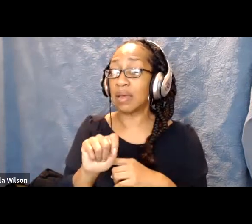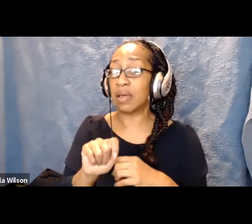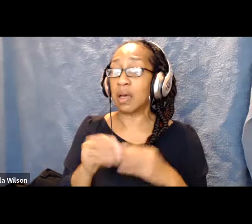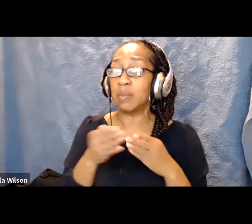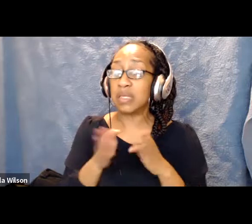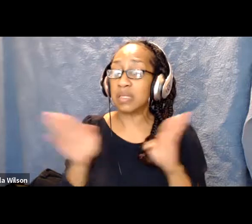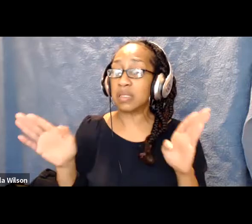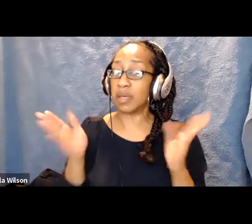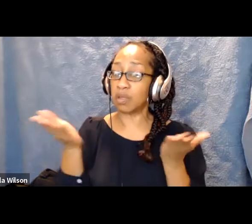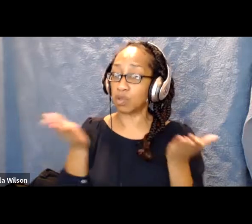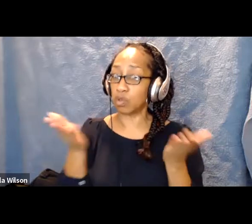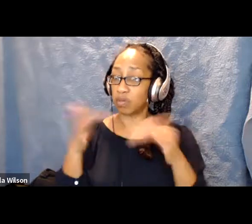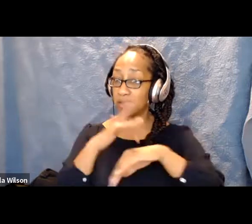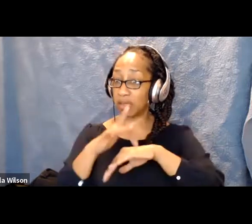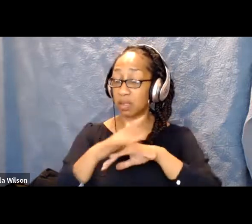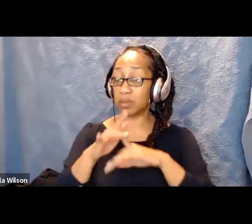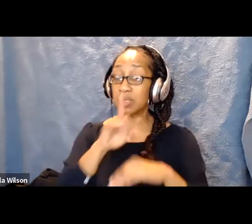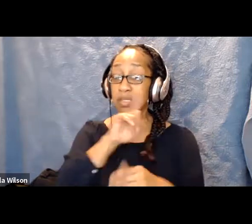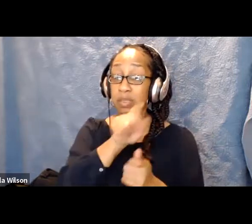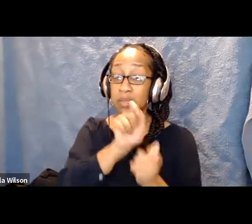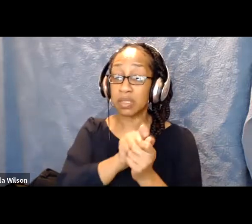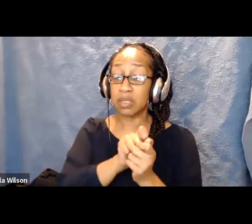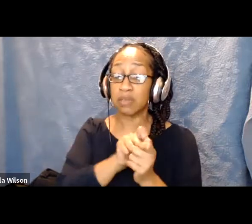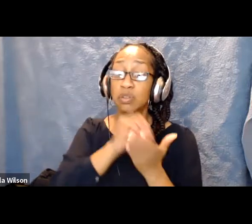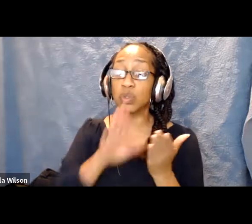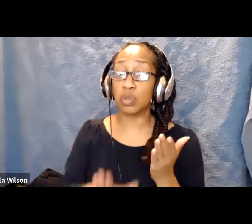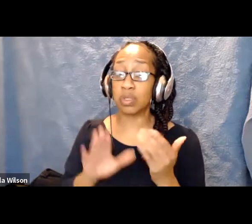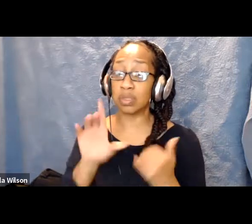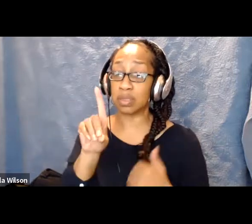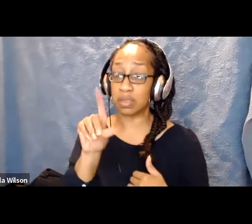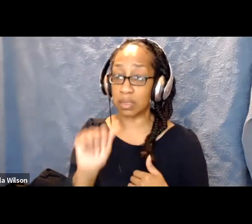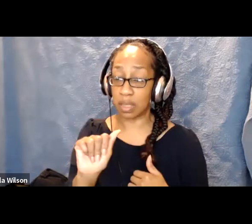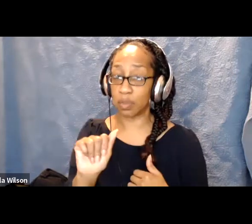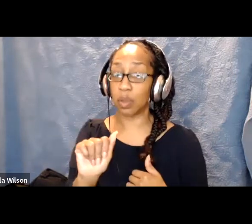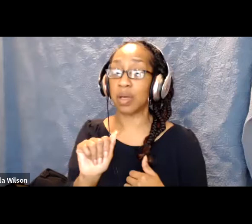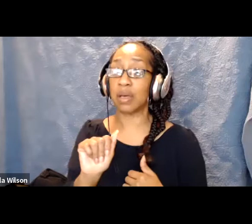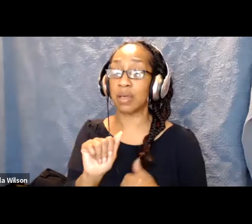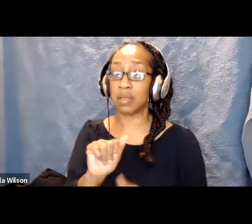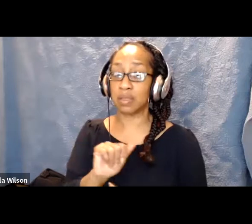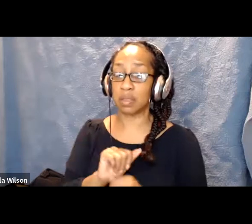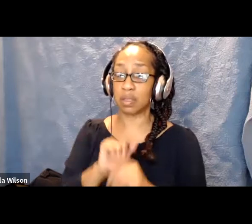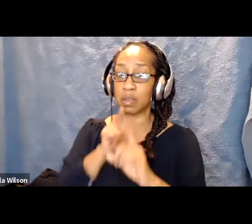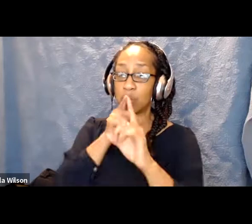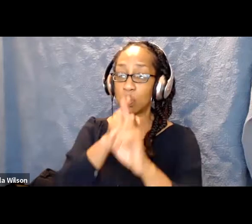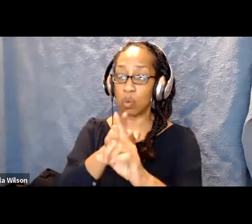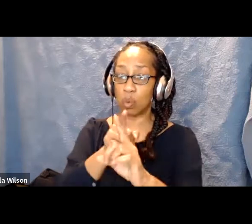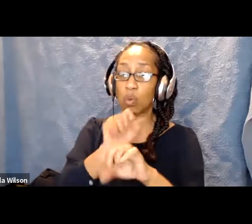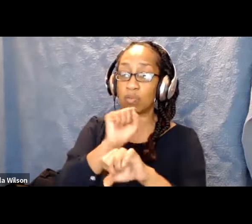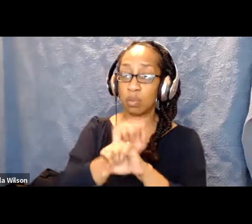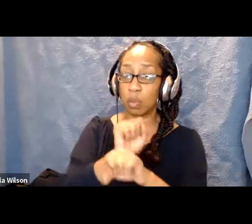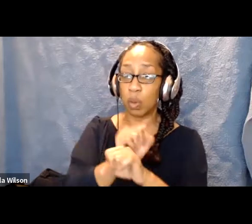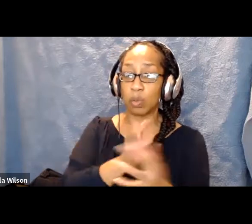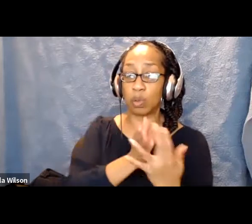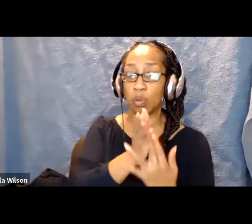available, particularly to students with disabilities, as they pursue employment through the VR program. And I'm